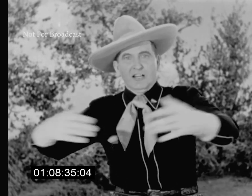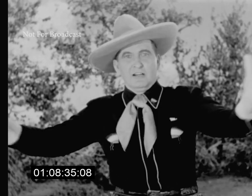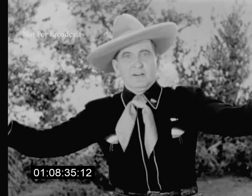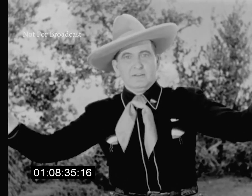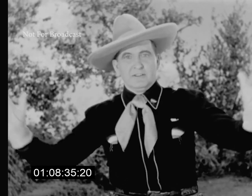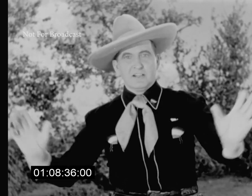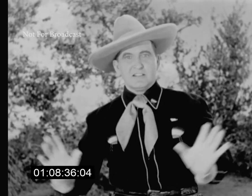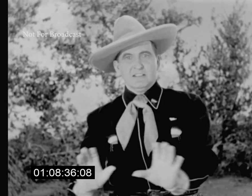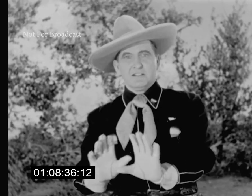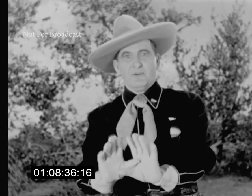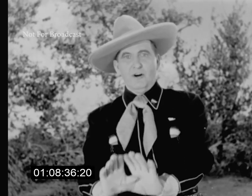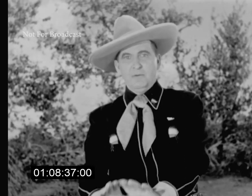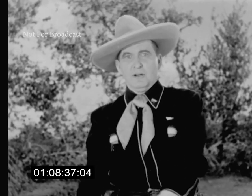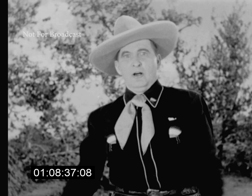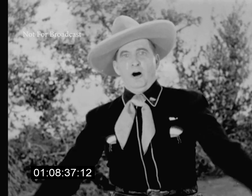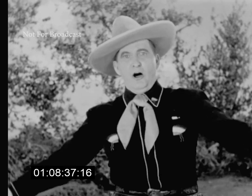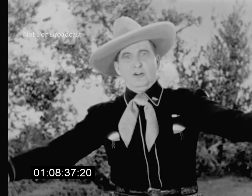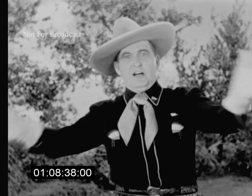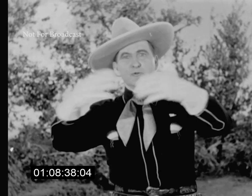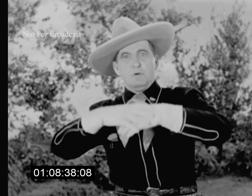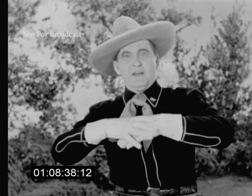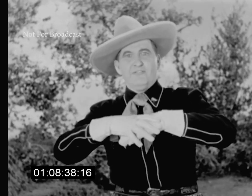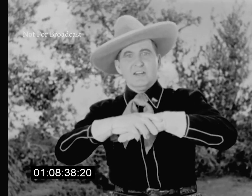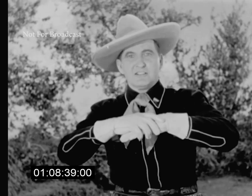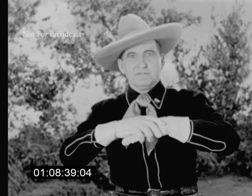kill that his sons have performed. All come to a big feast.